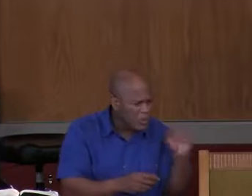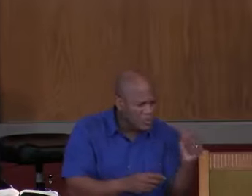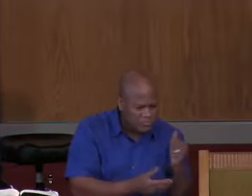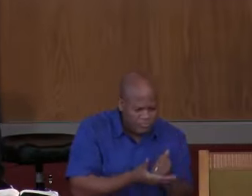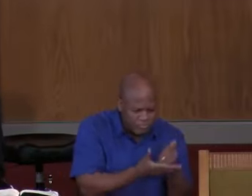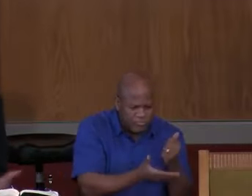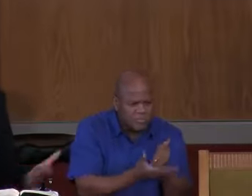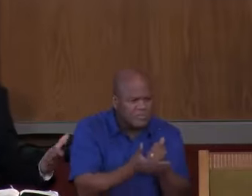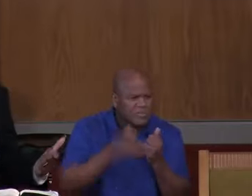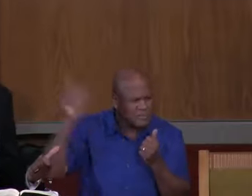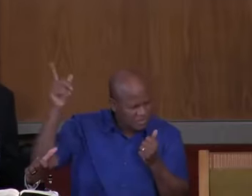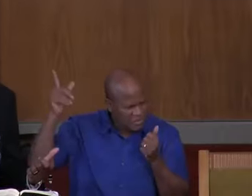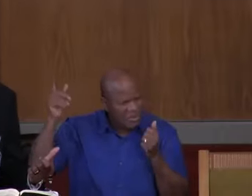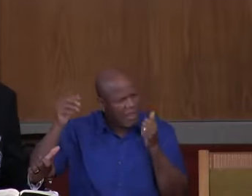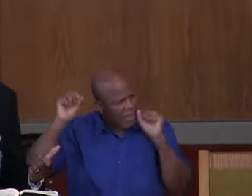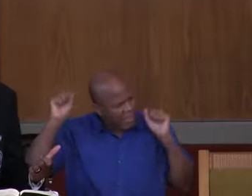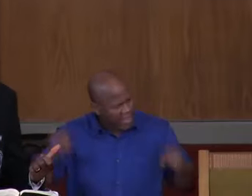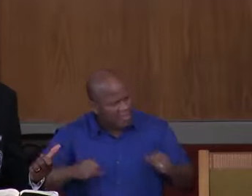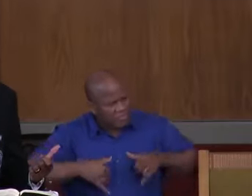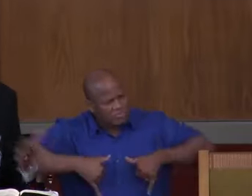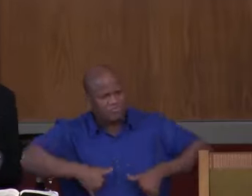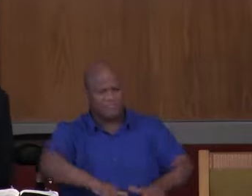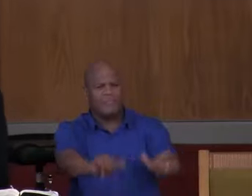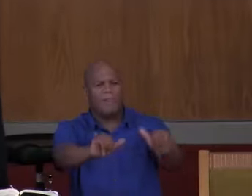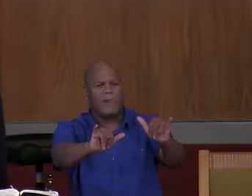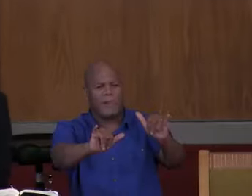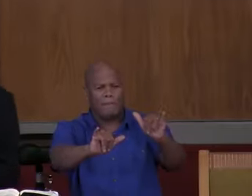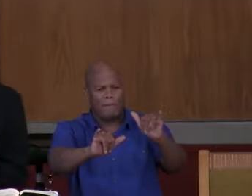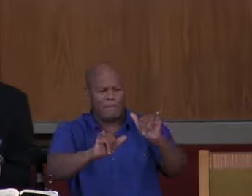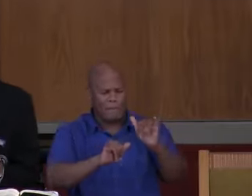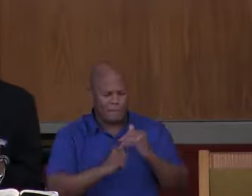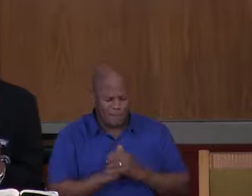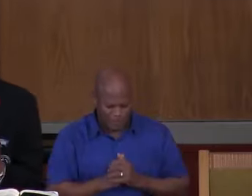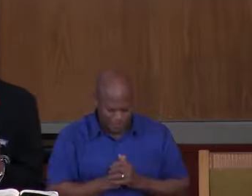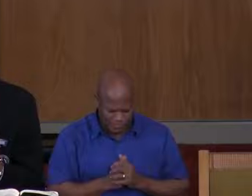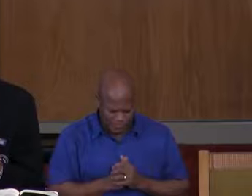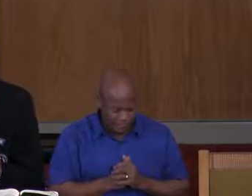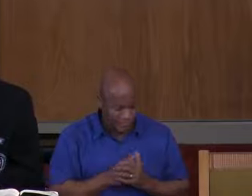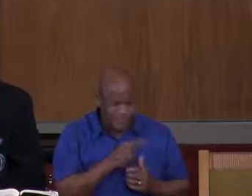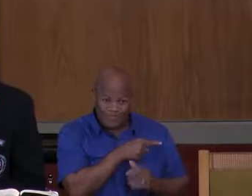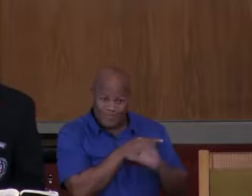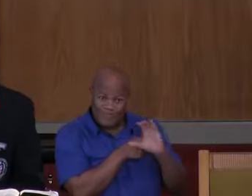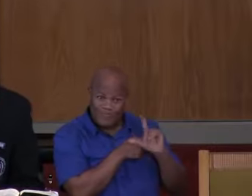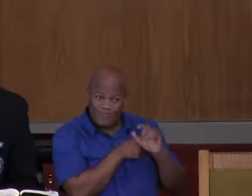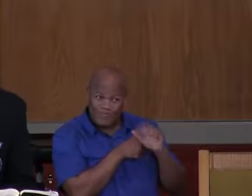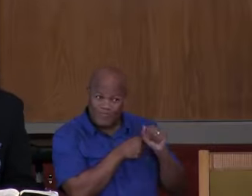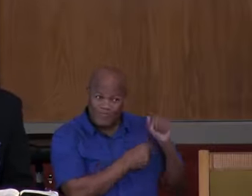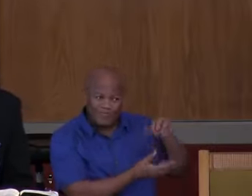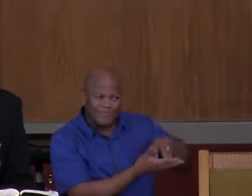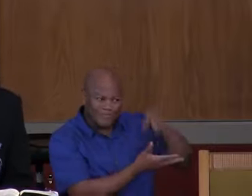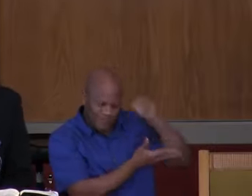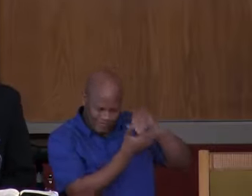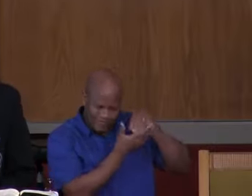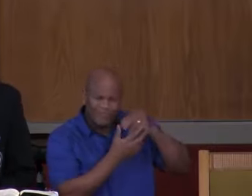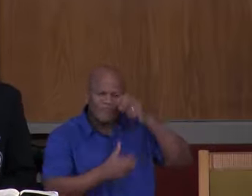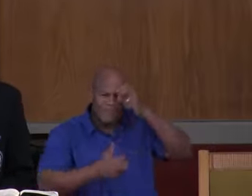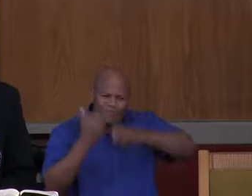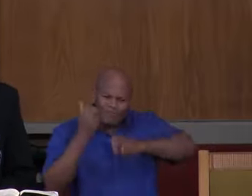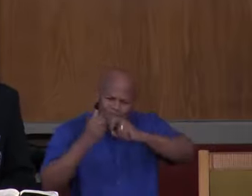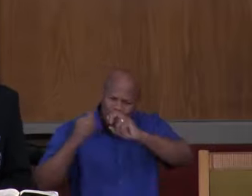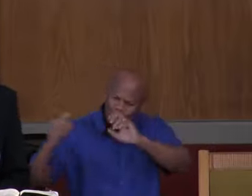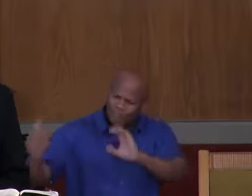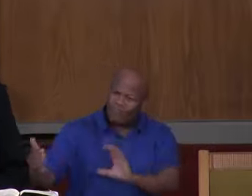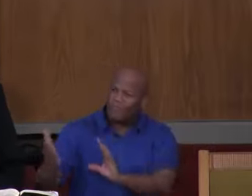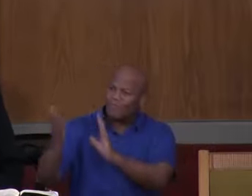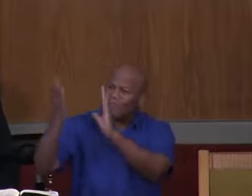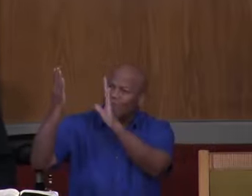still able. We learned from Caleb that problems bigger than me are